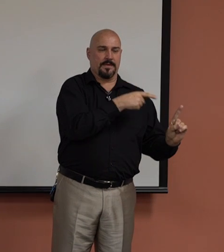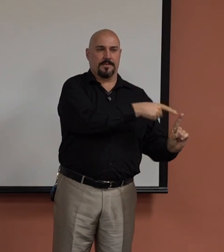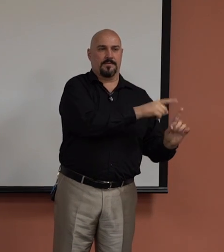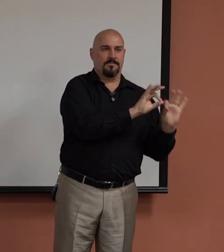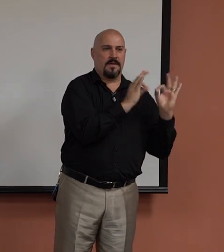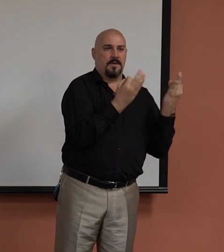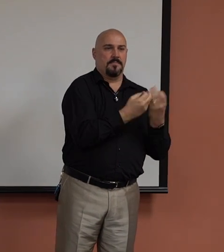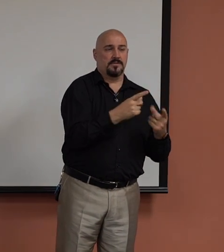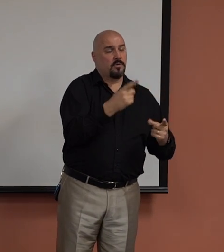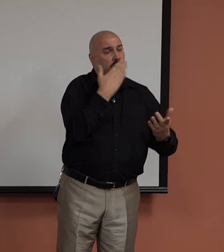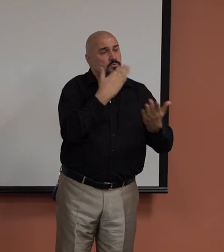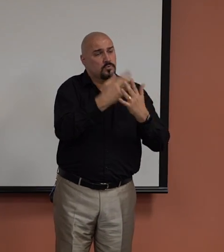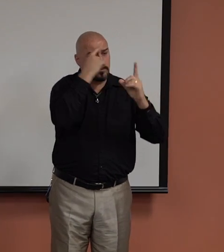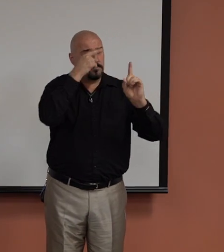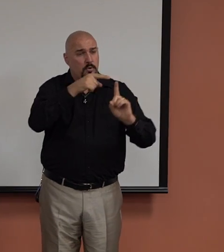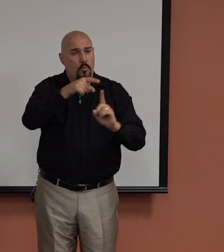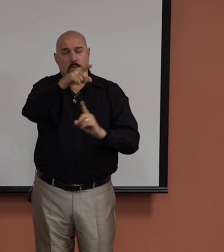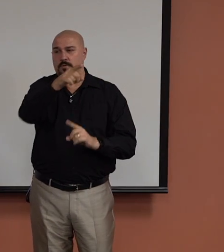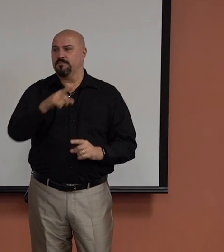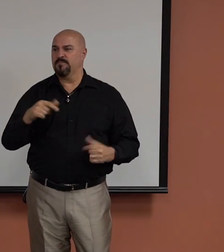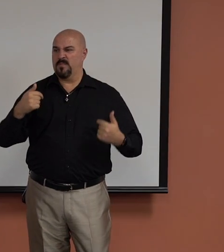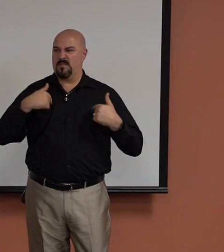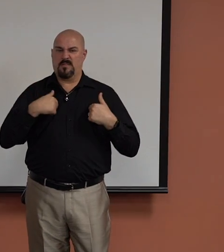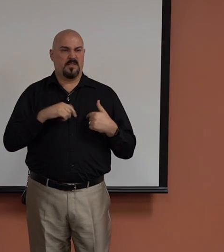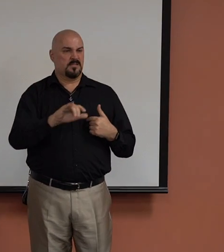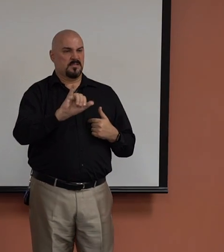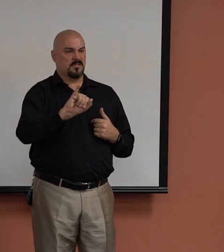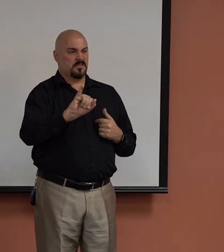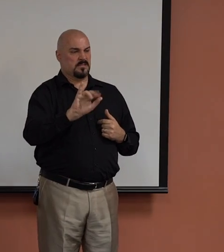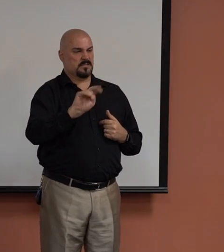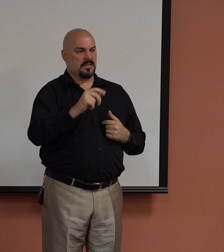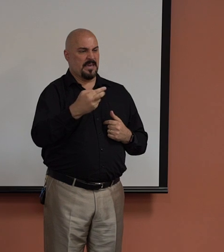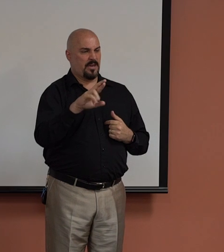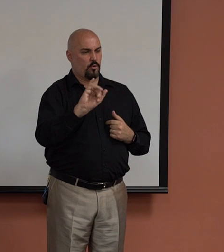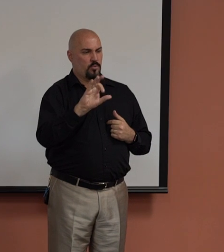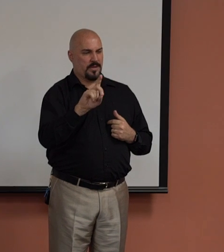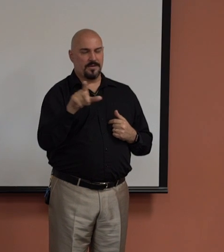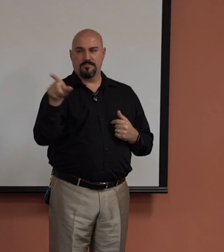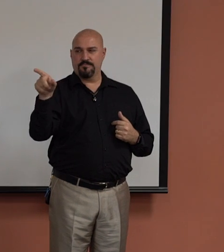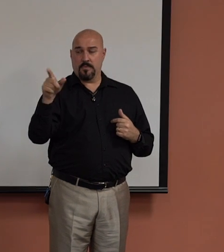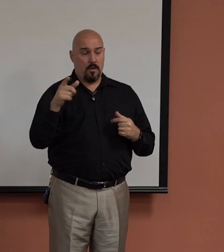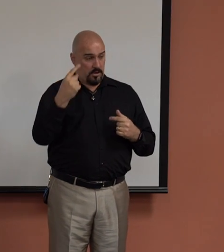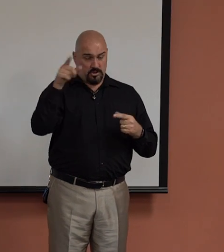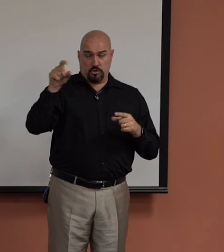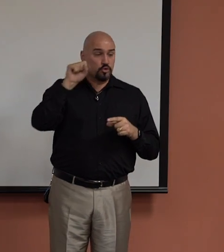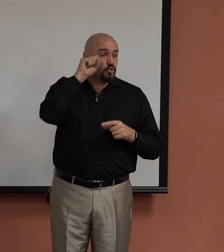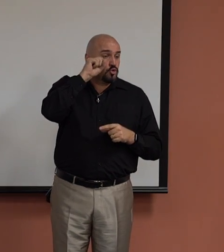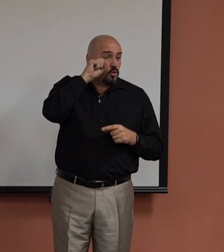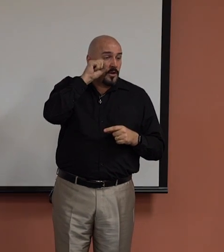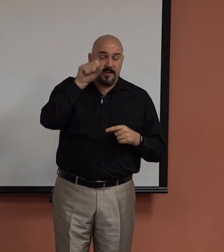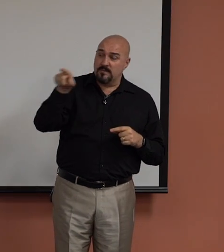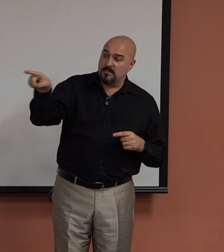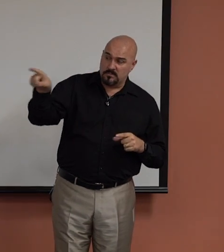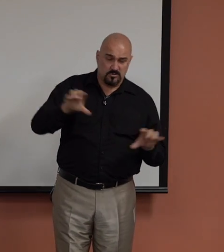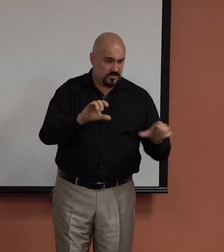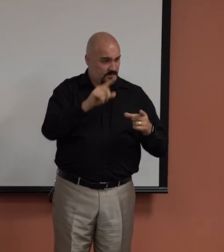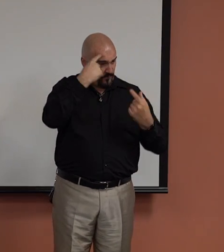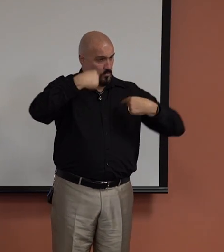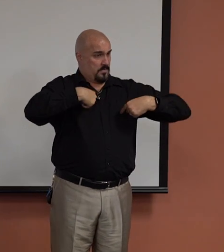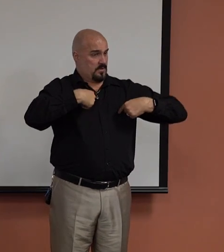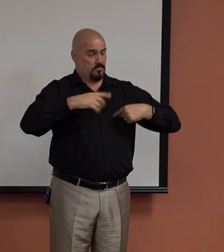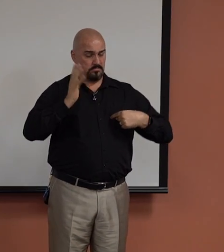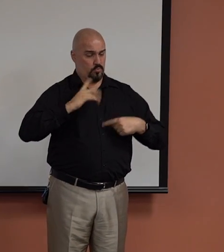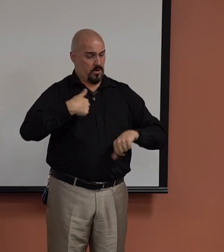is Ingrid, and Shirley, she actually did that for me when I was a counselor. I had a family and the school